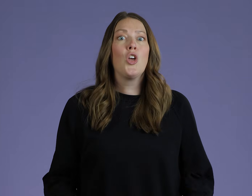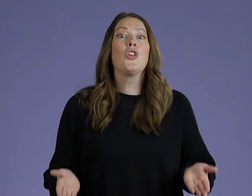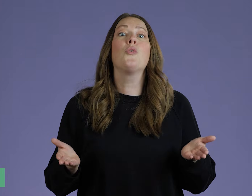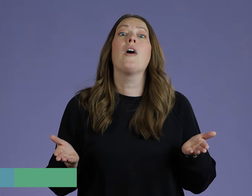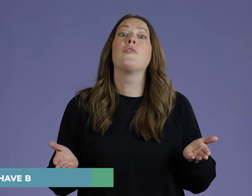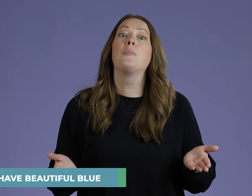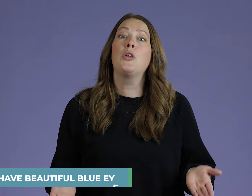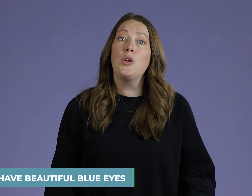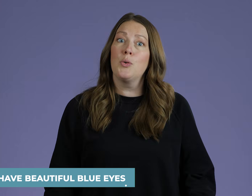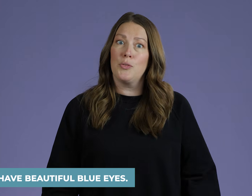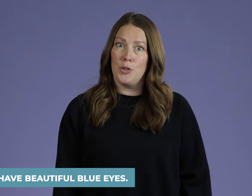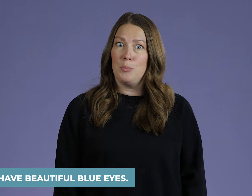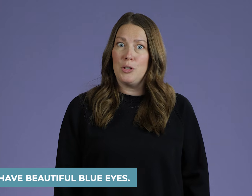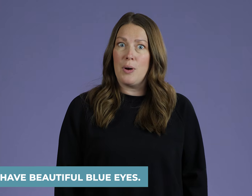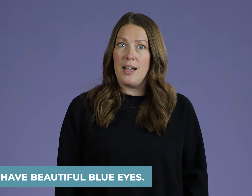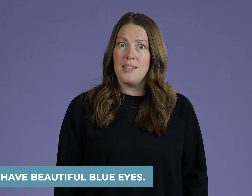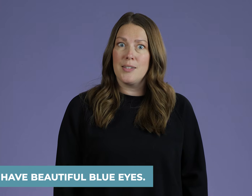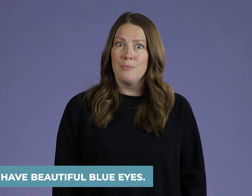You have beautiful blue eyes.